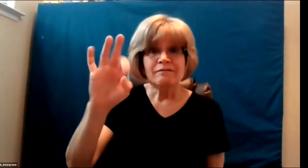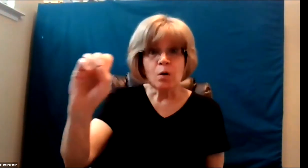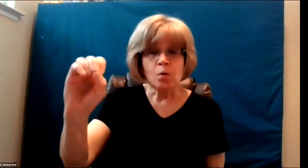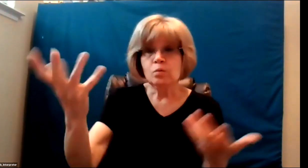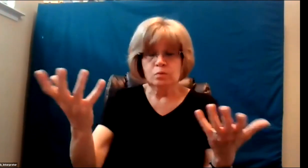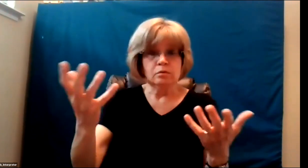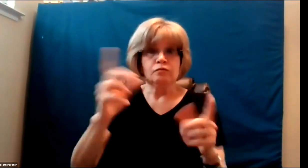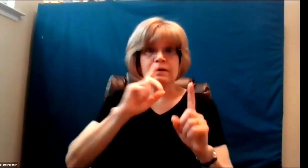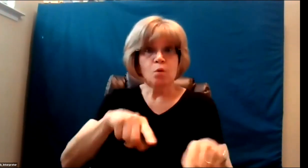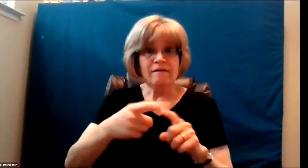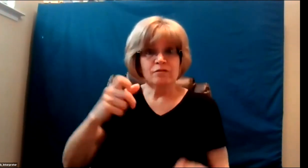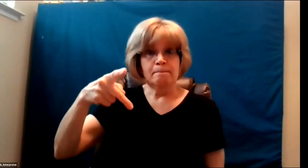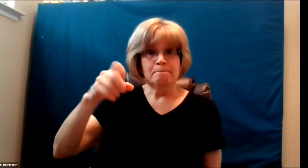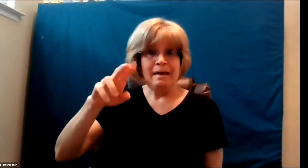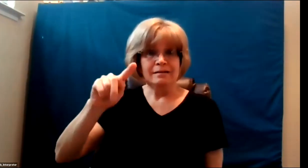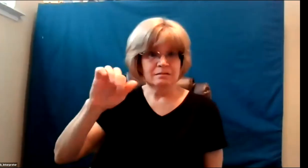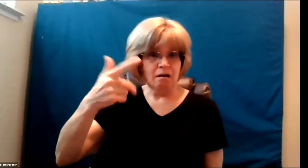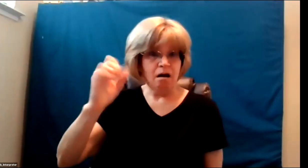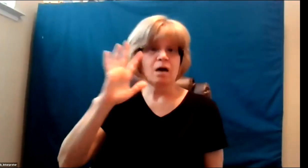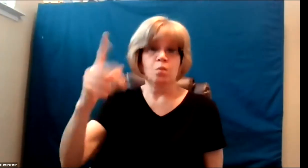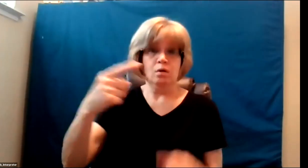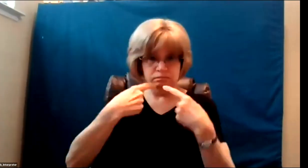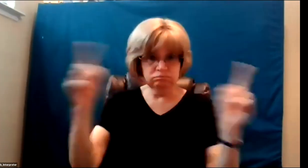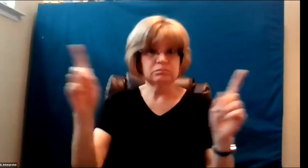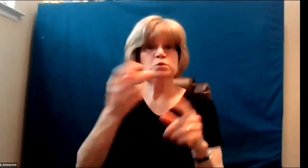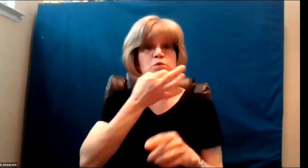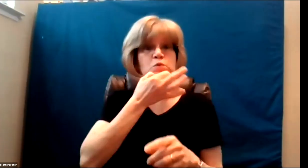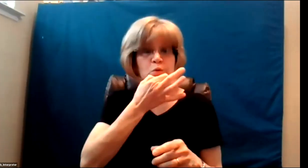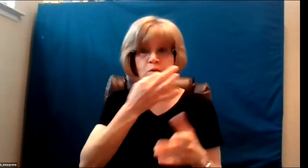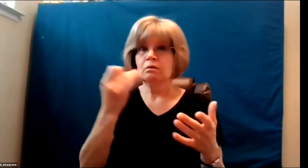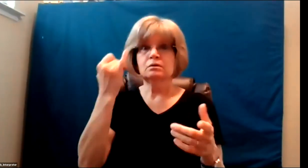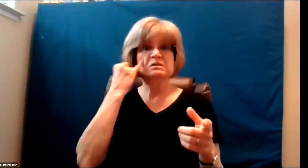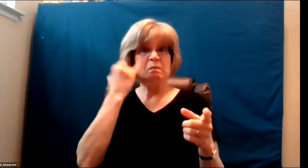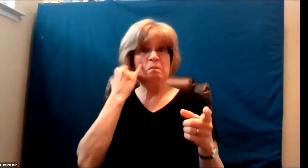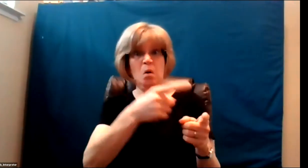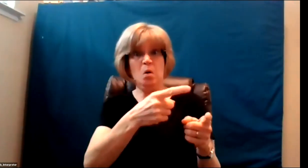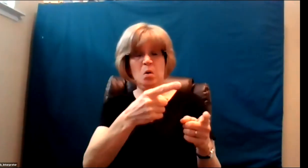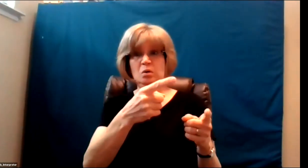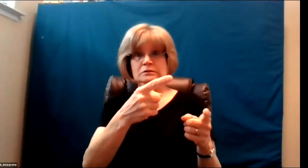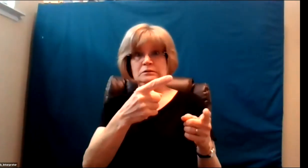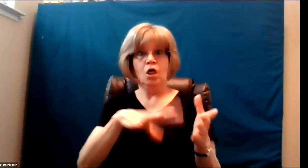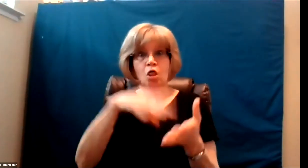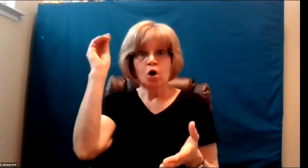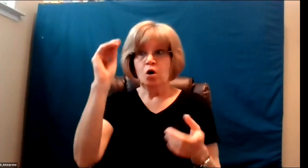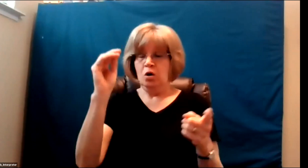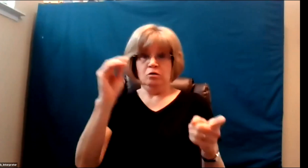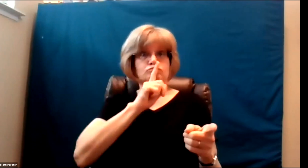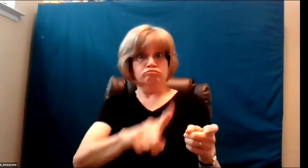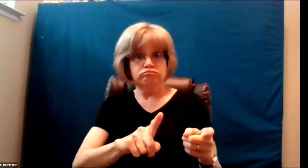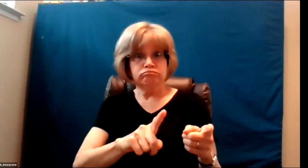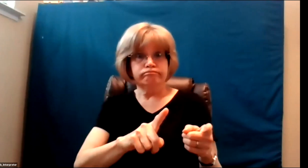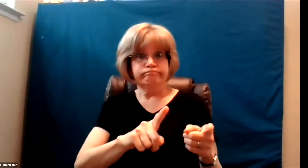in the universe, or that another nation possesses life-threatening technology that we don't?